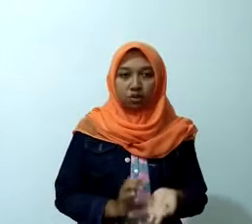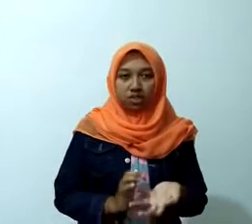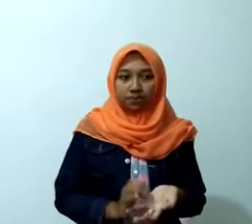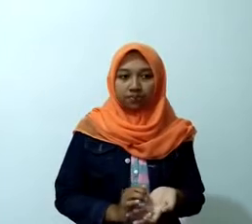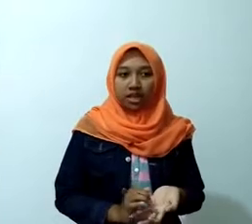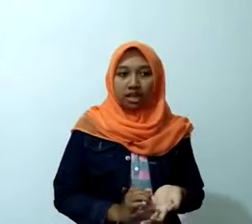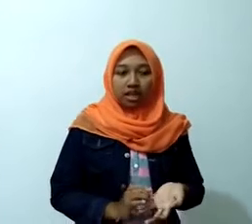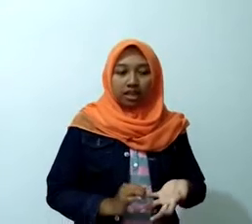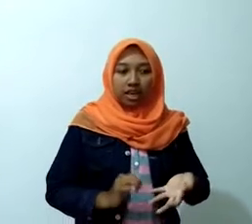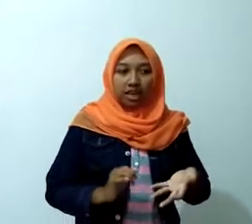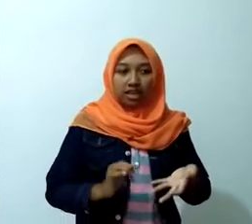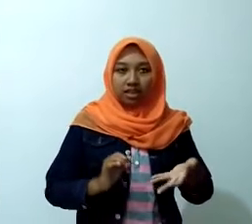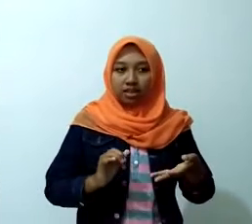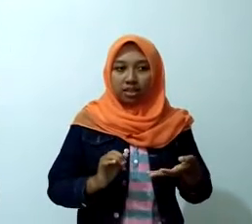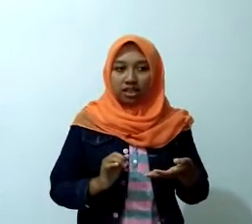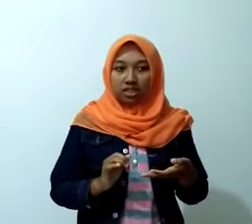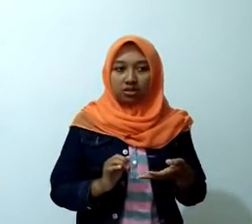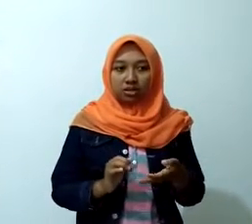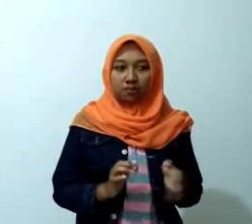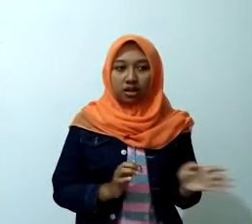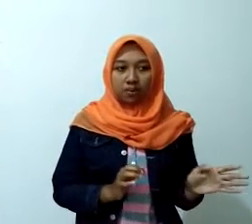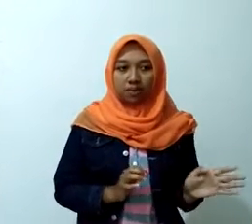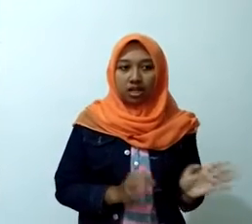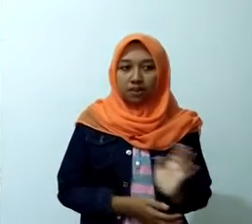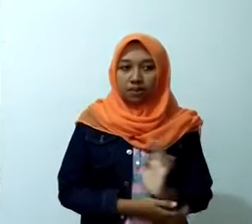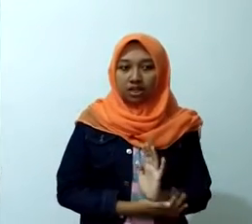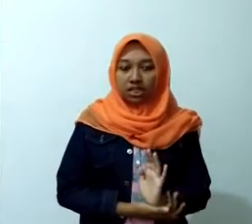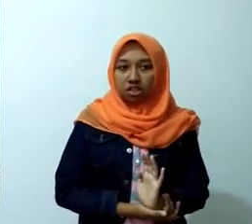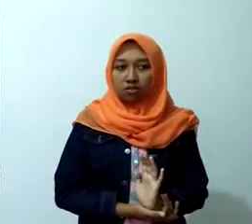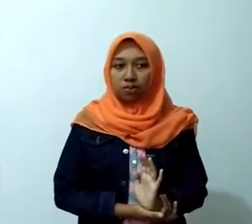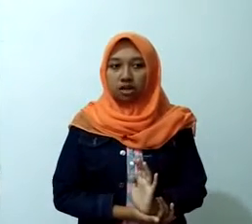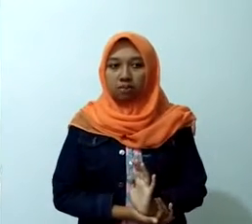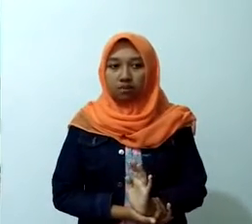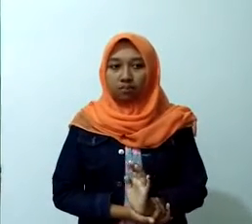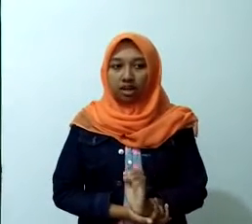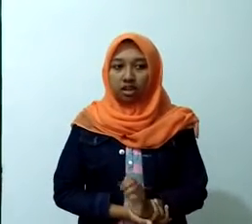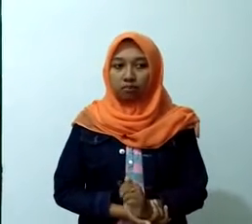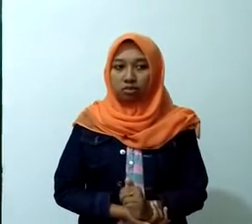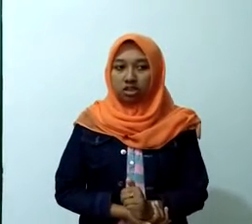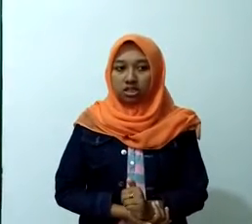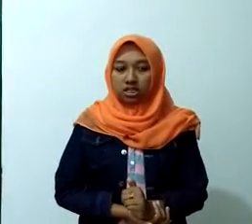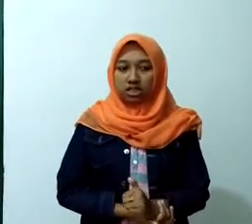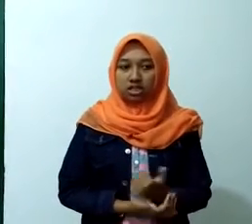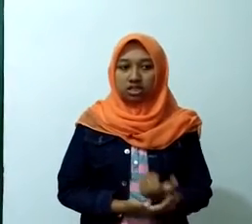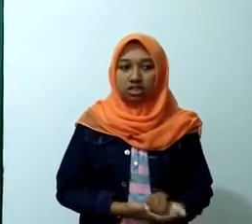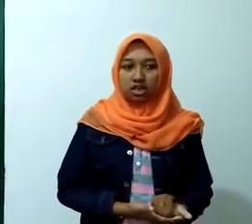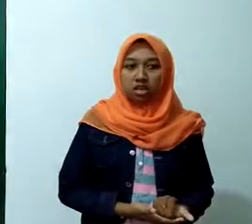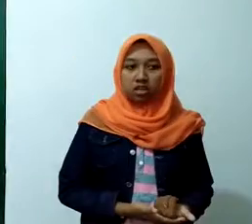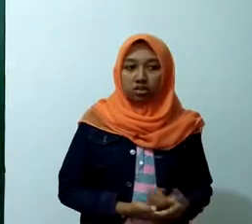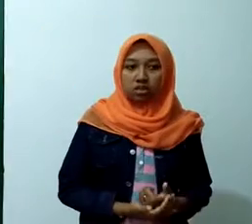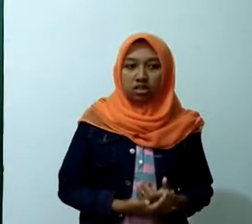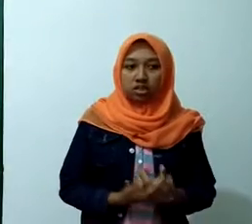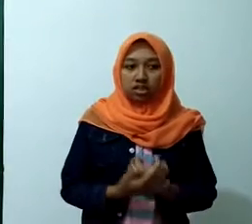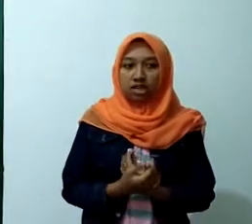their learning process. Then the limitation, the problem. Limitation of the problem can help to understand the study. So